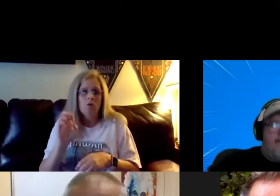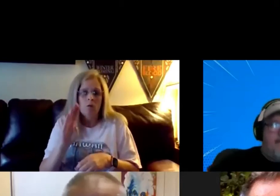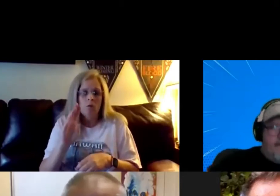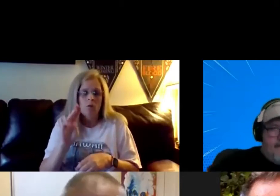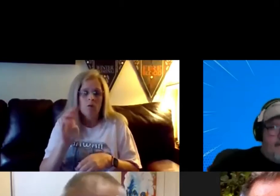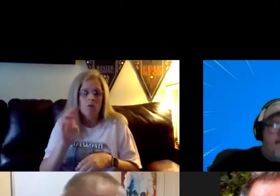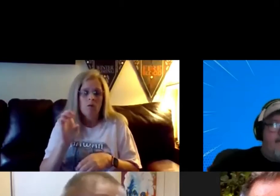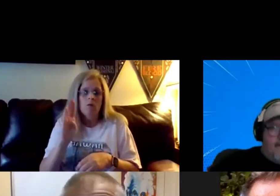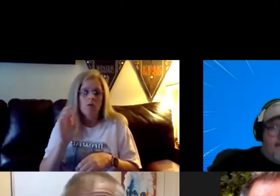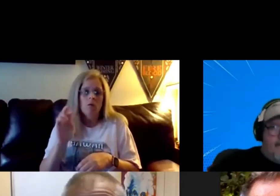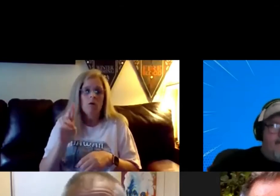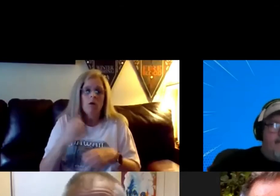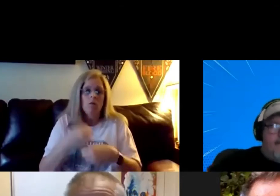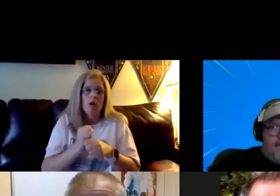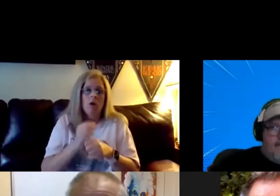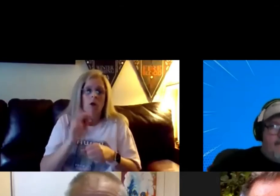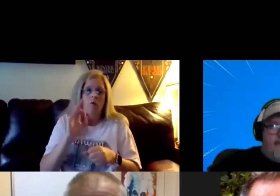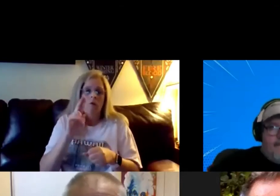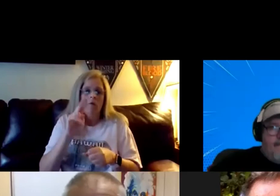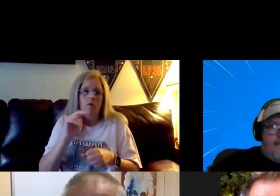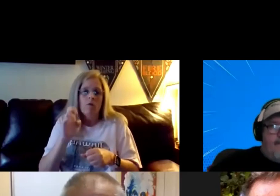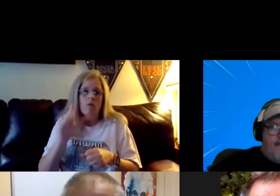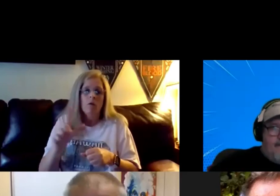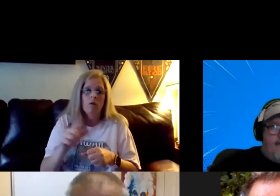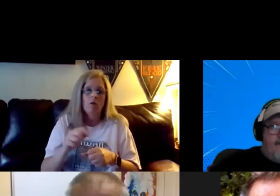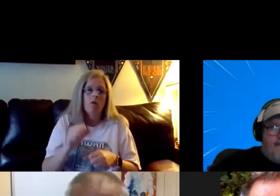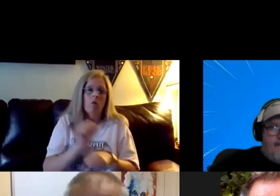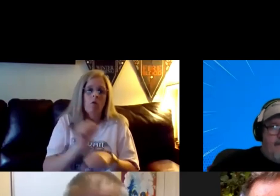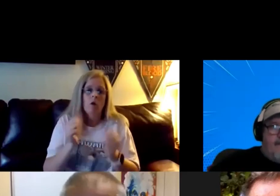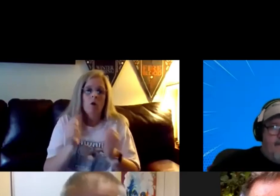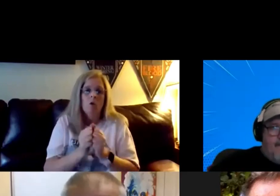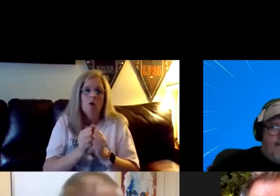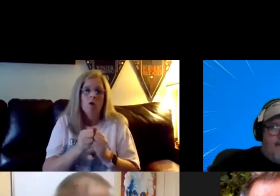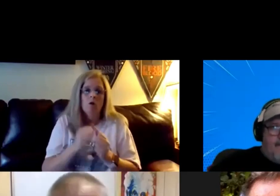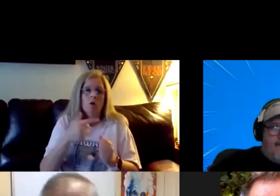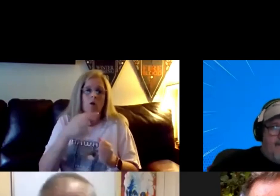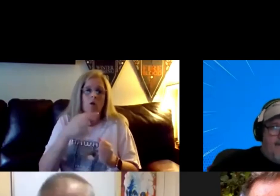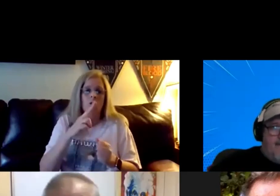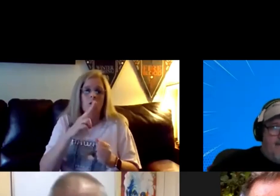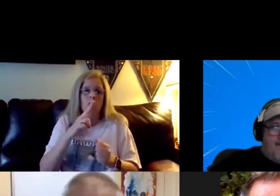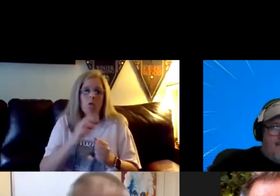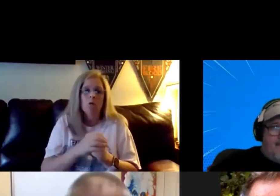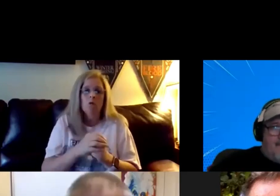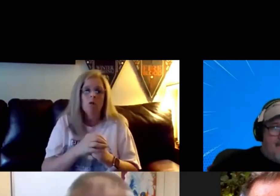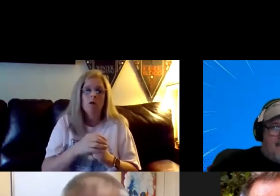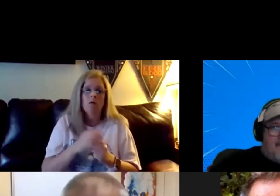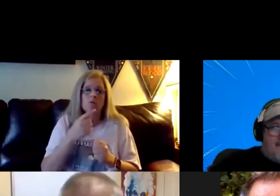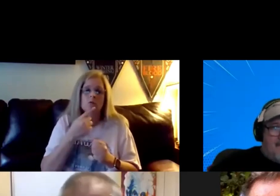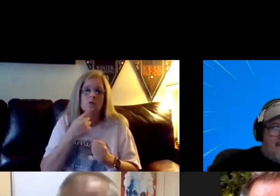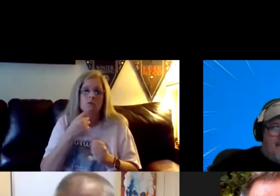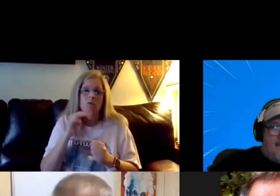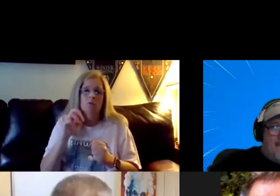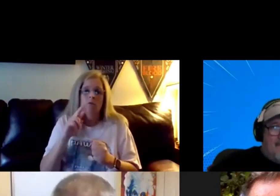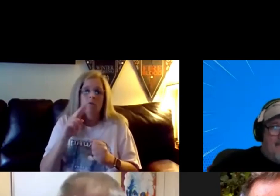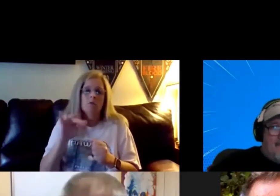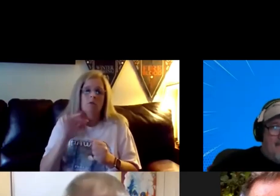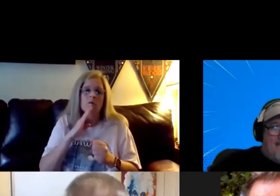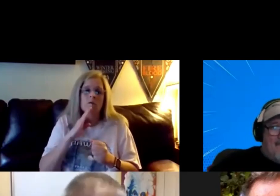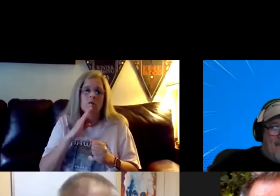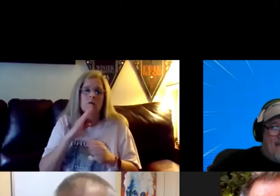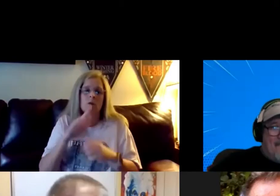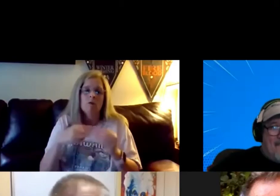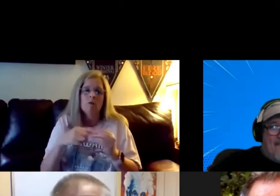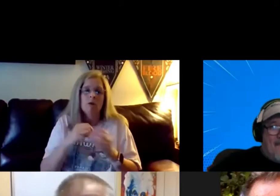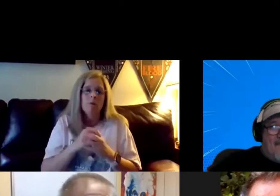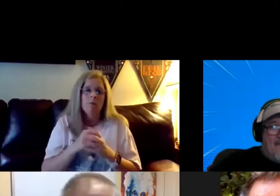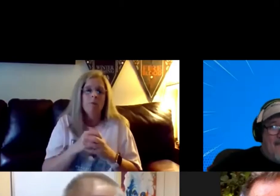funnels, making funnels, and we were working with a guru, as Marty often talks about. And you